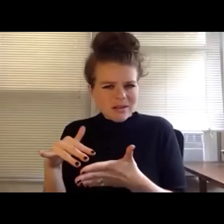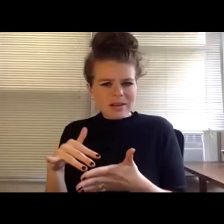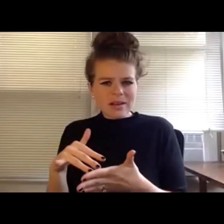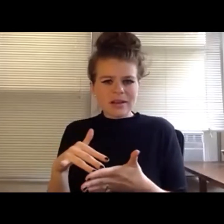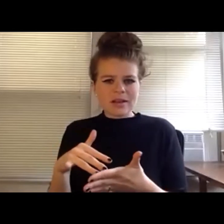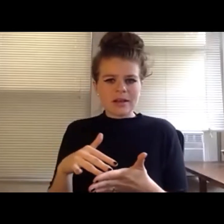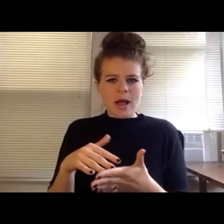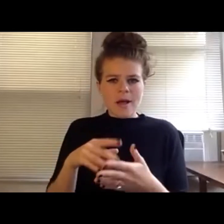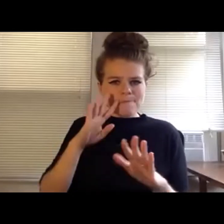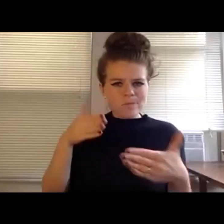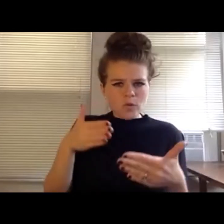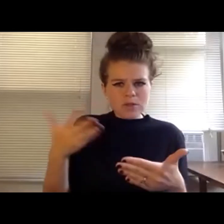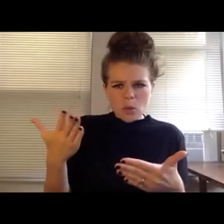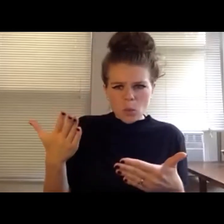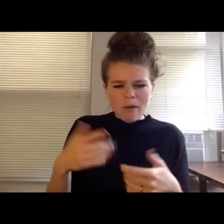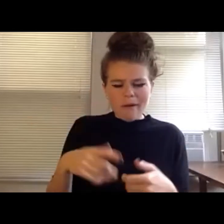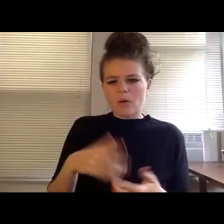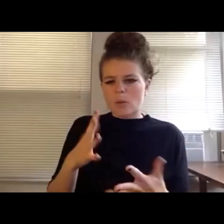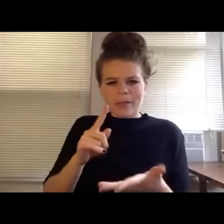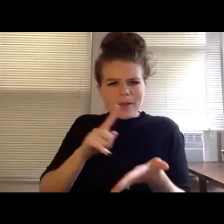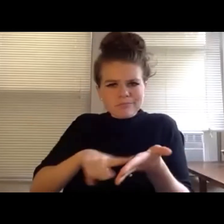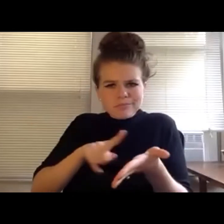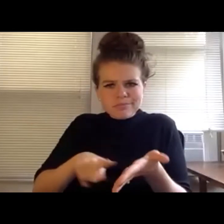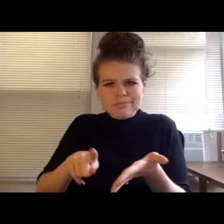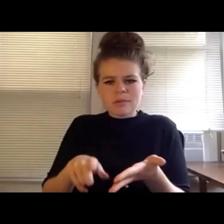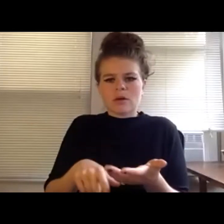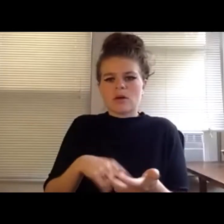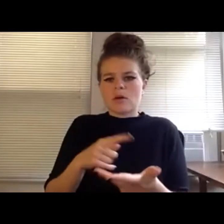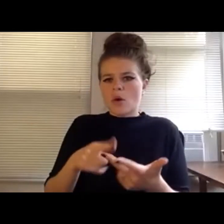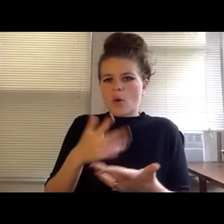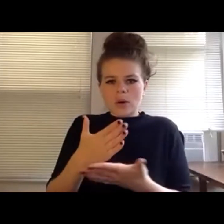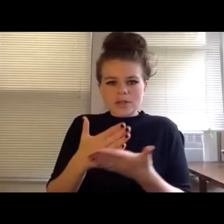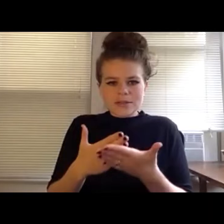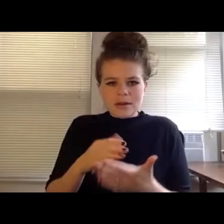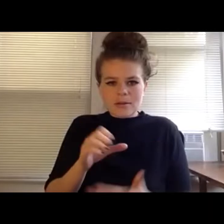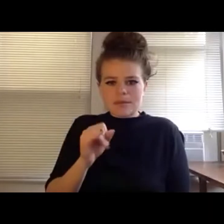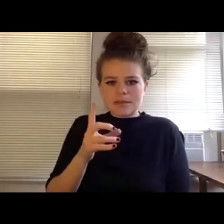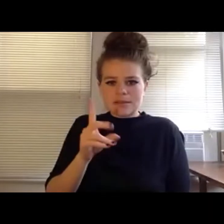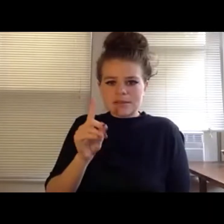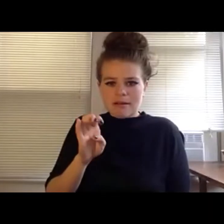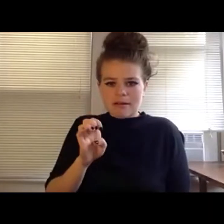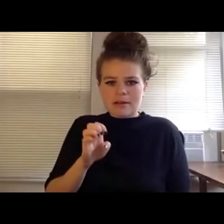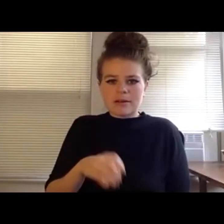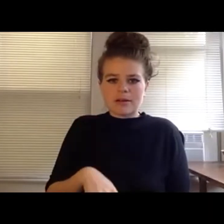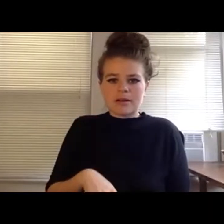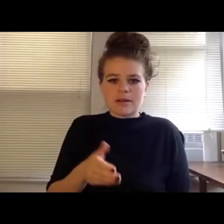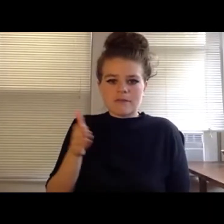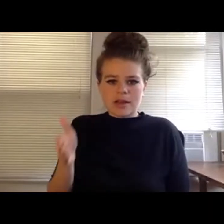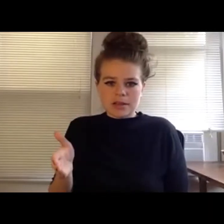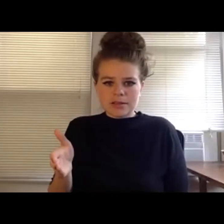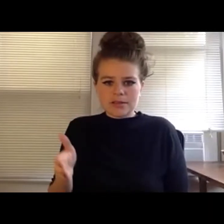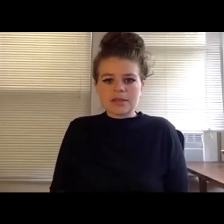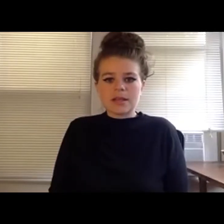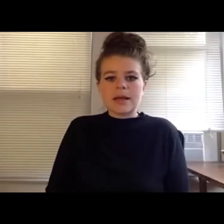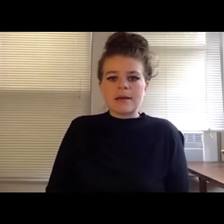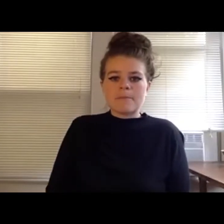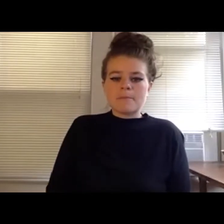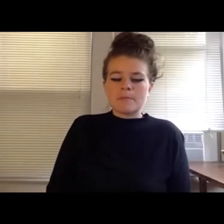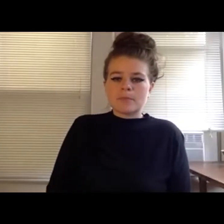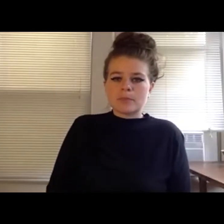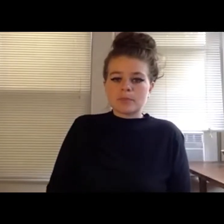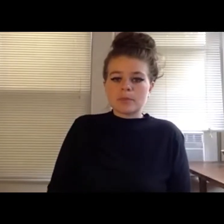at? What interventions do they look at? What are some of the side effects of these potential side effects of these